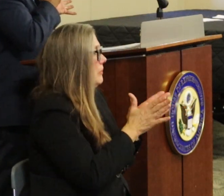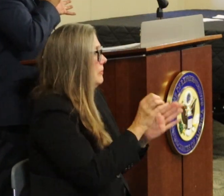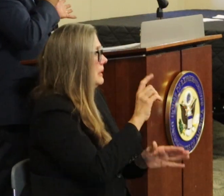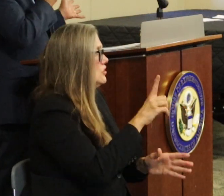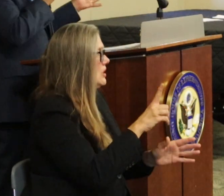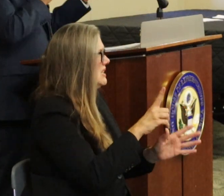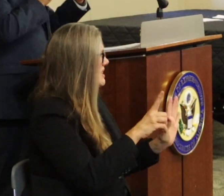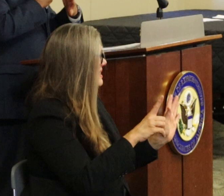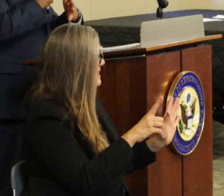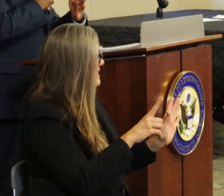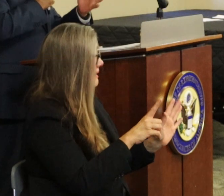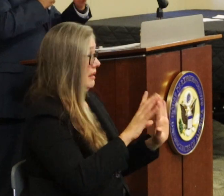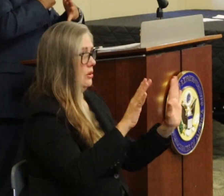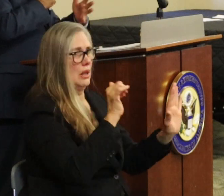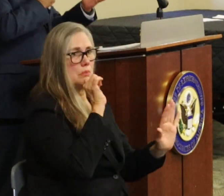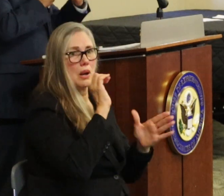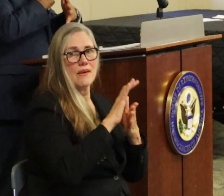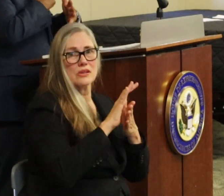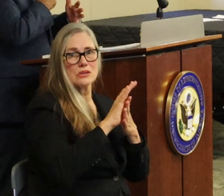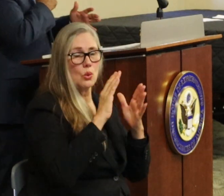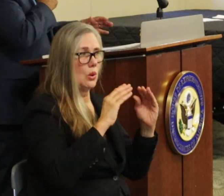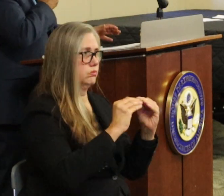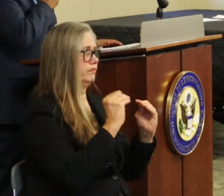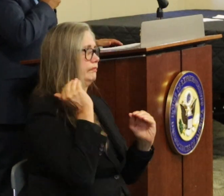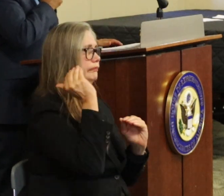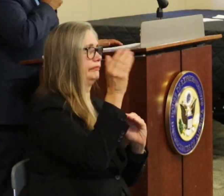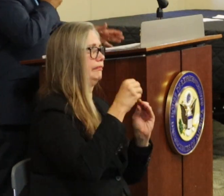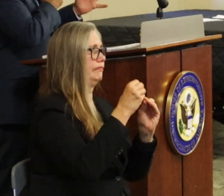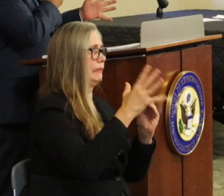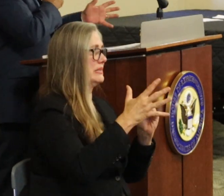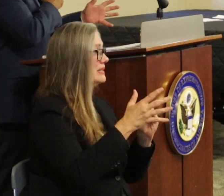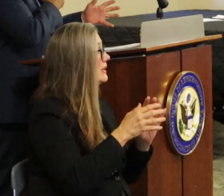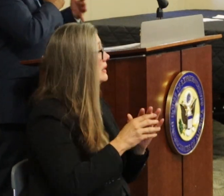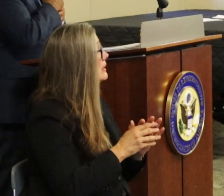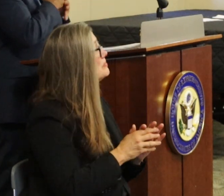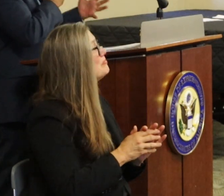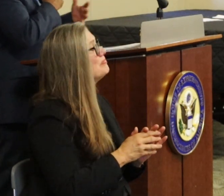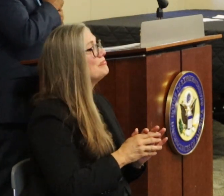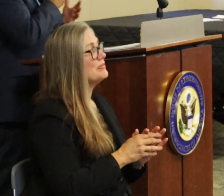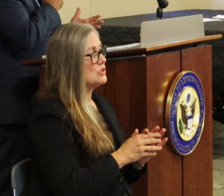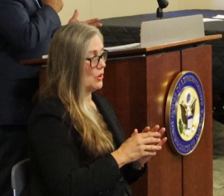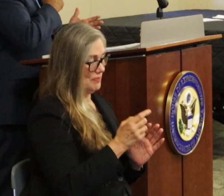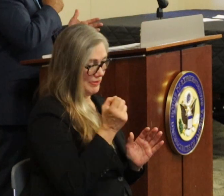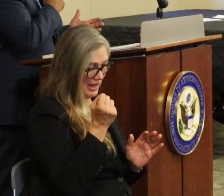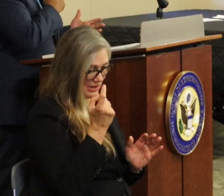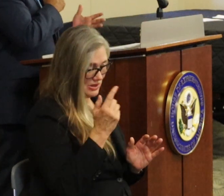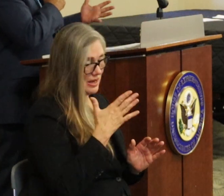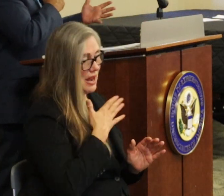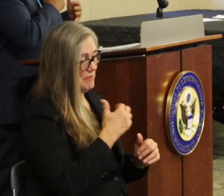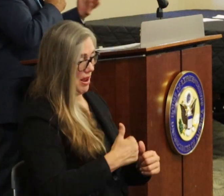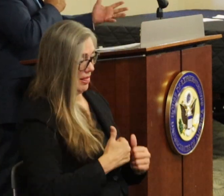education. Forget about the private schools, right? All the ones that are super expensive. So I understand, and I share with you my own life